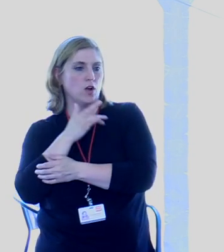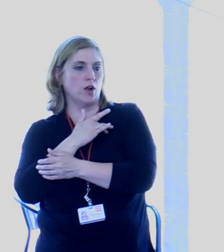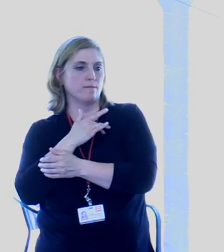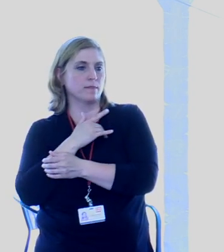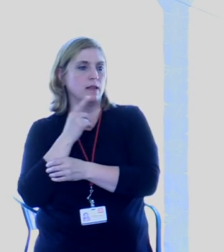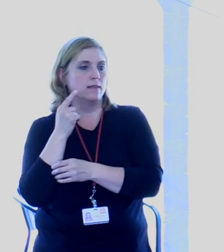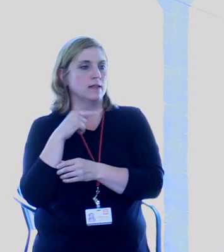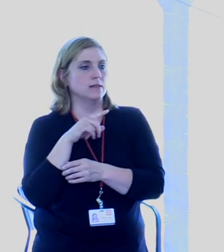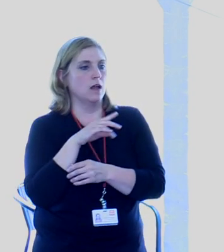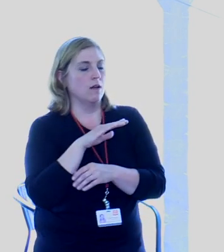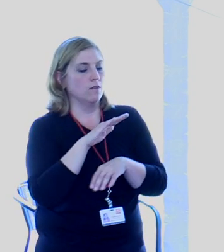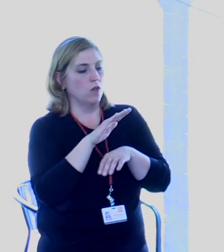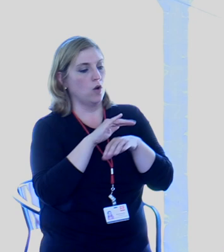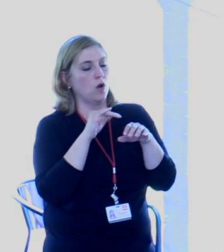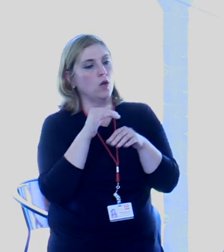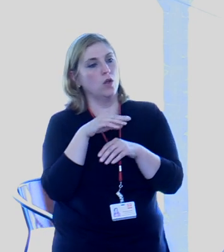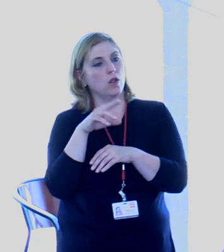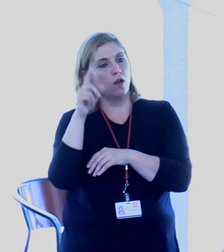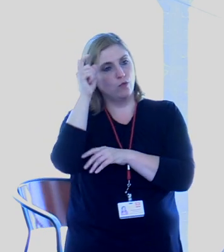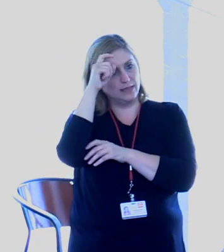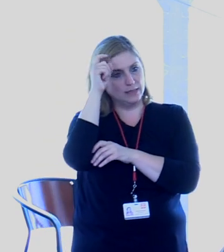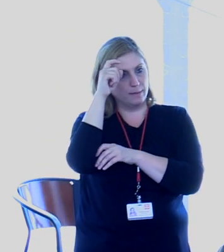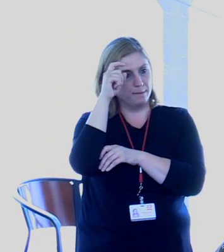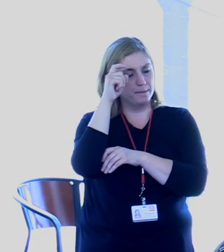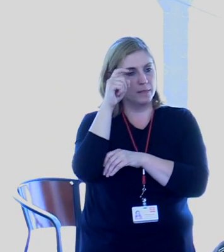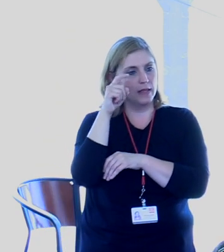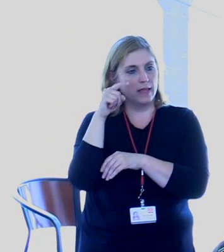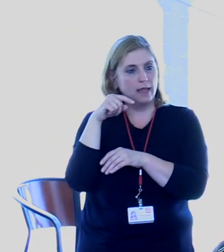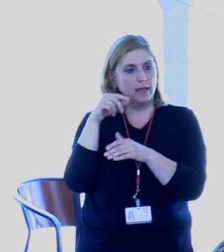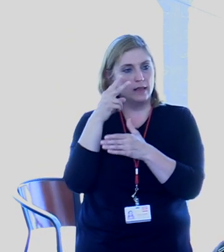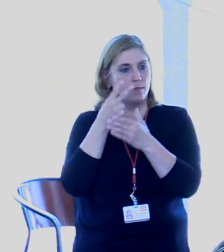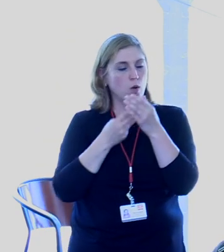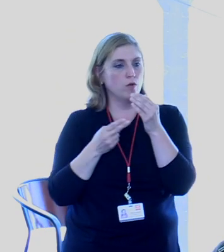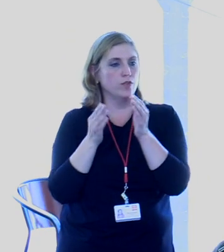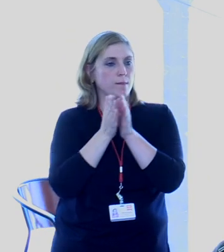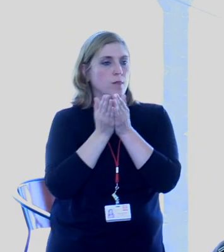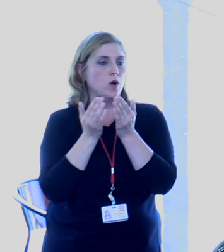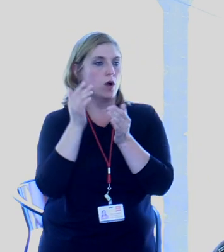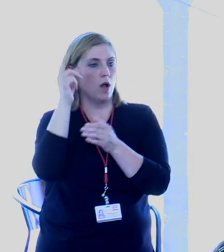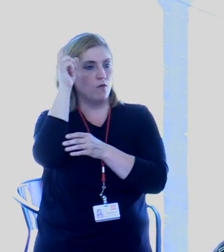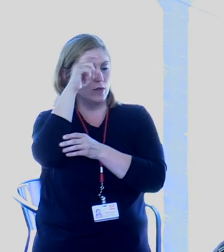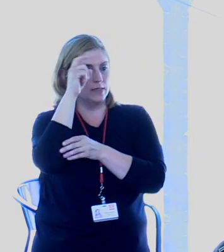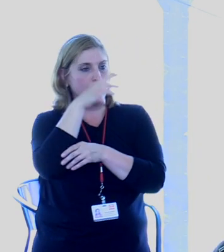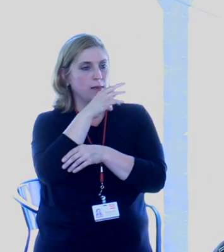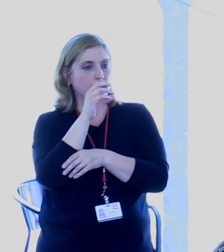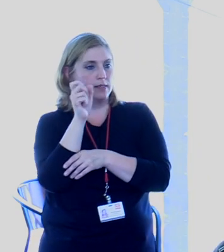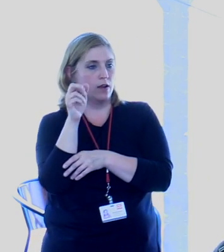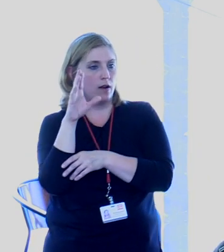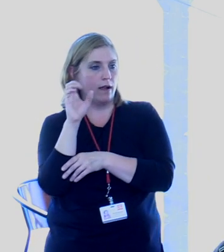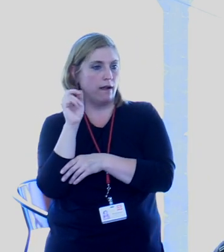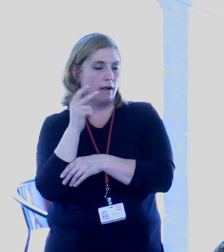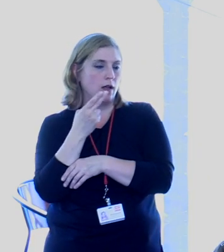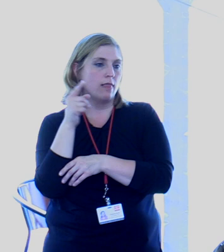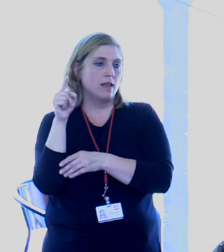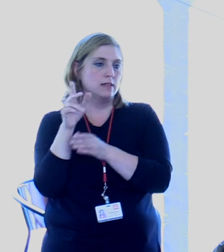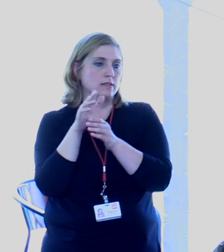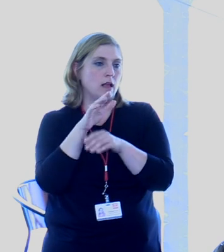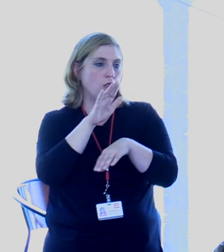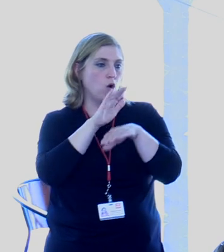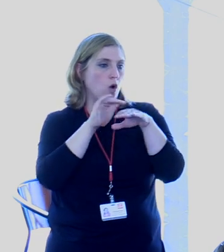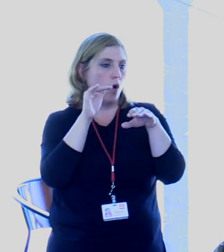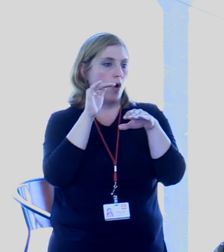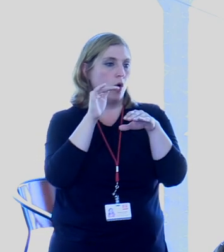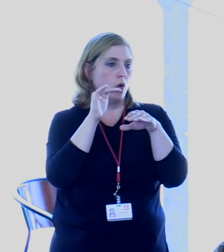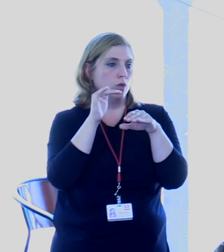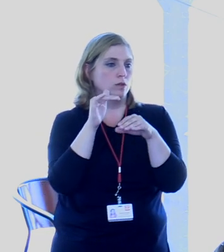call of wisdom, which appears both in the Book of Wisdom and in Sirach. This is the call which is meant